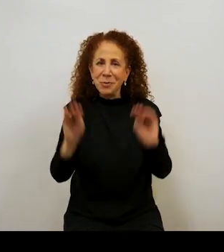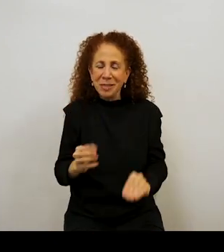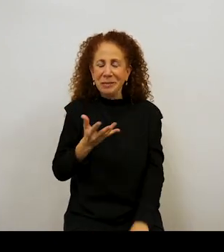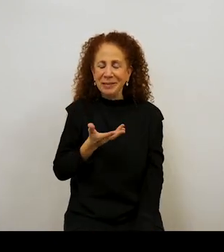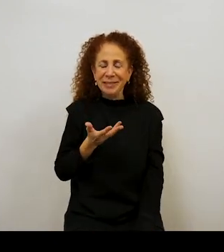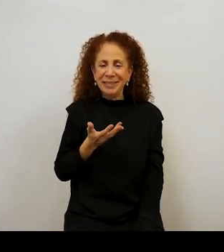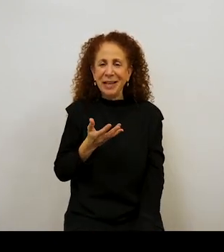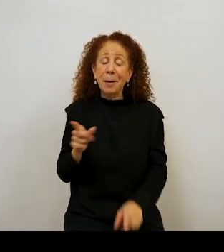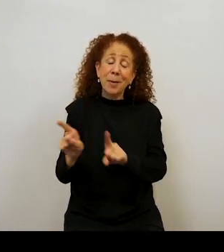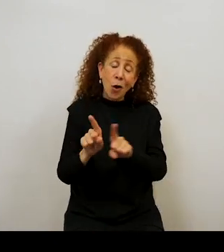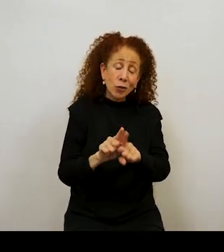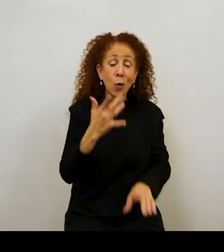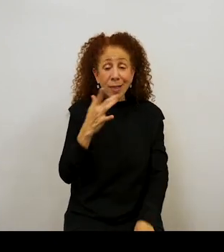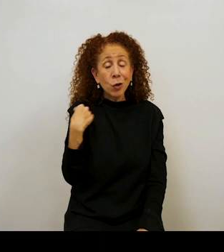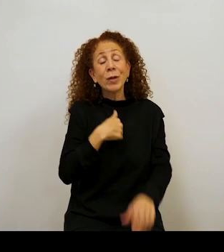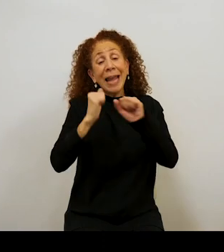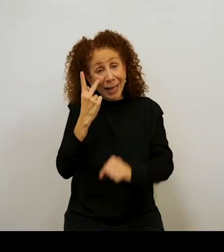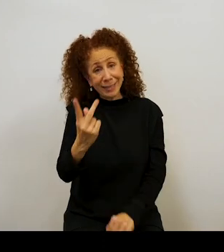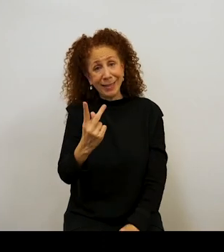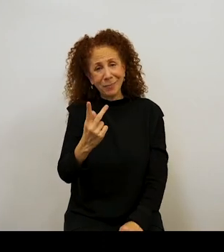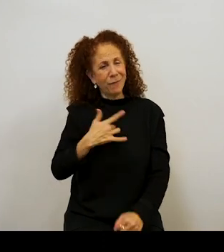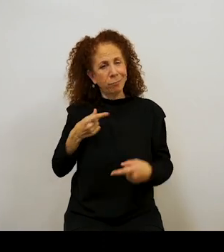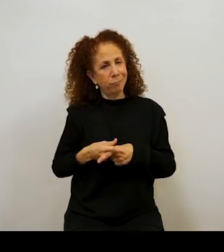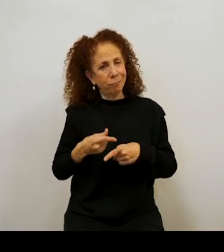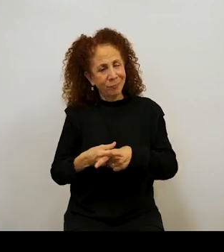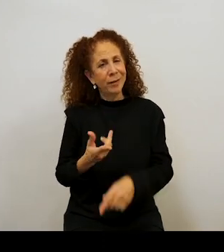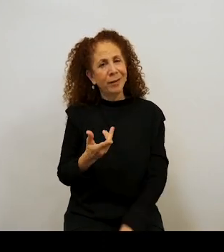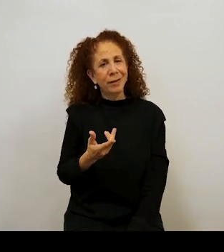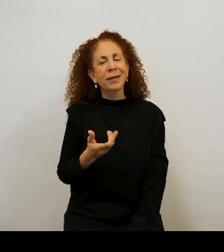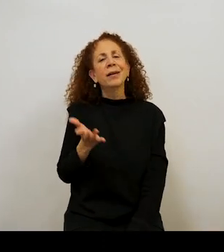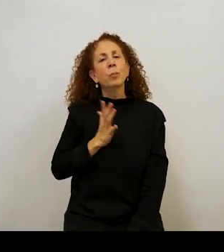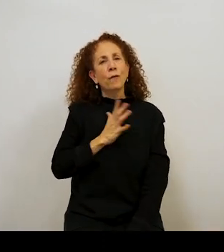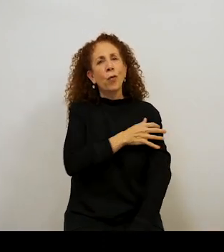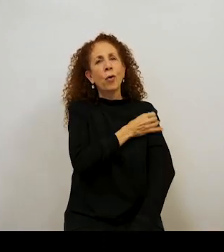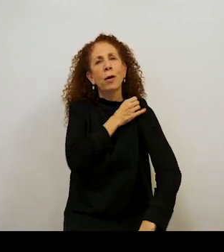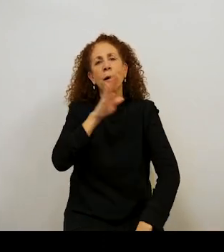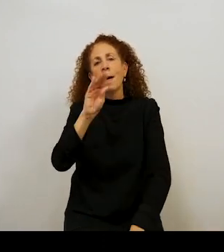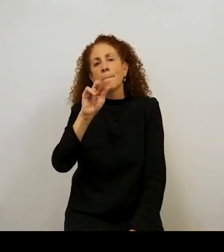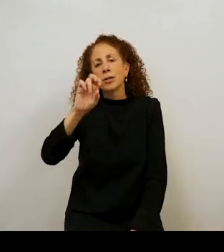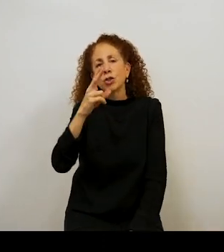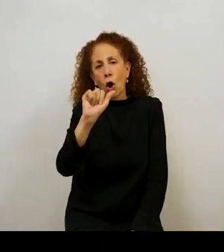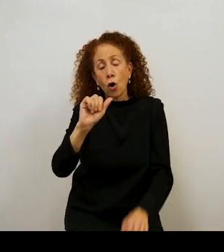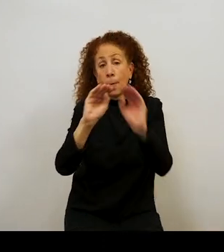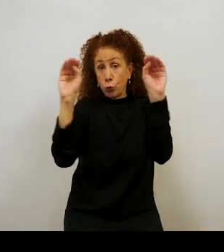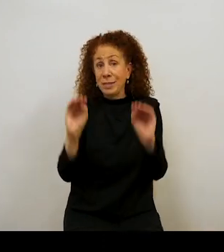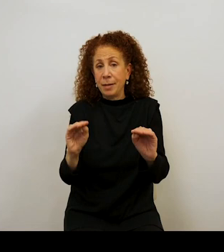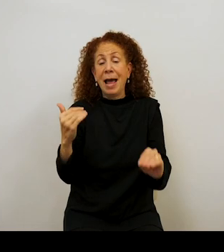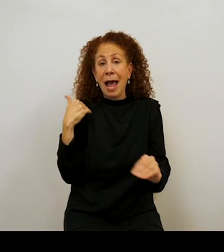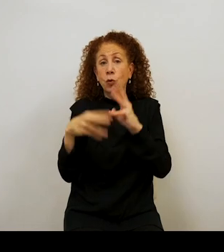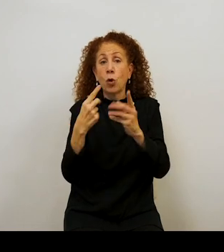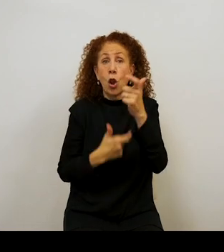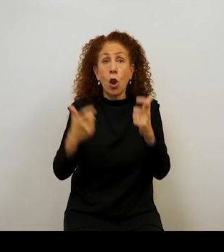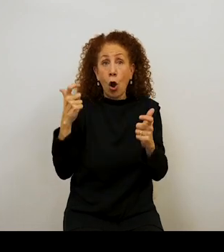But also, of course, a lot of people should see them. And when I was in Peshawar, I went to the Peshawar Museum, which has the world's